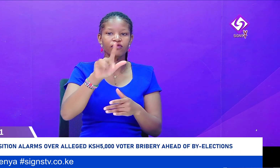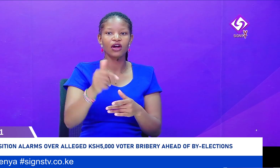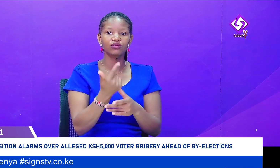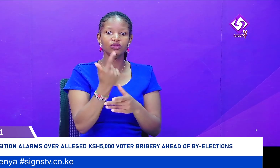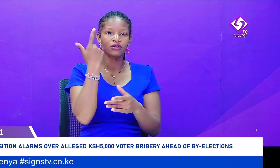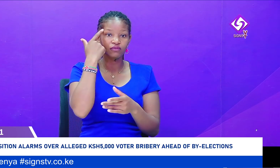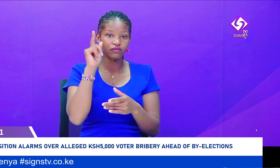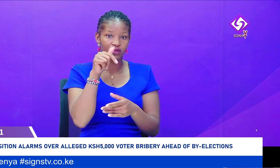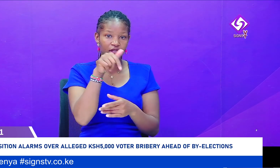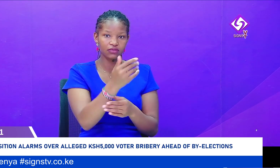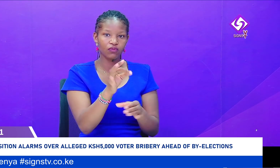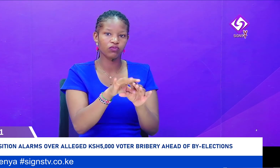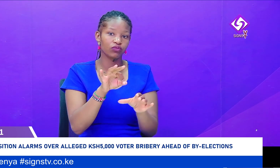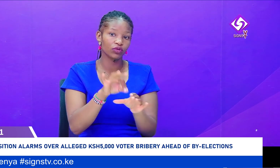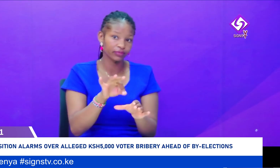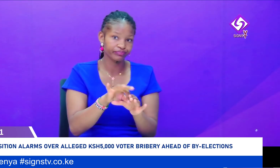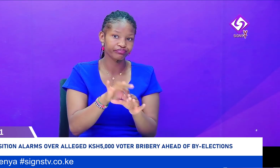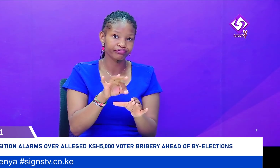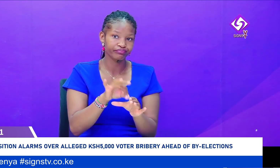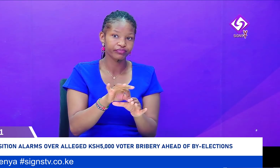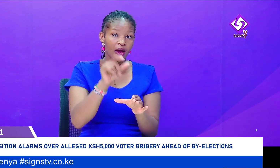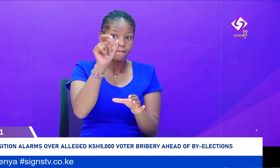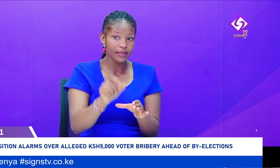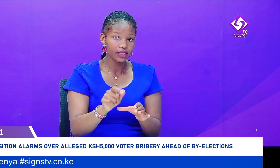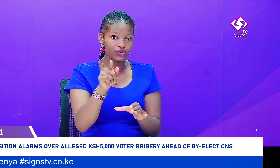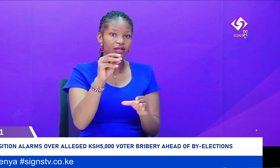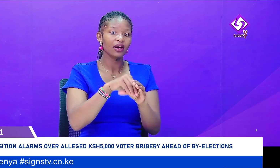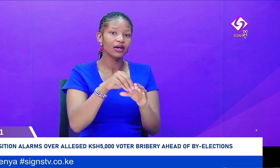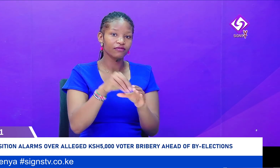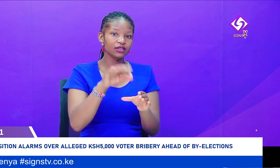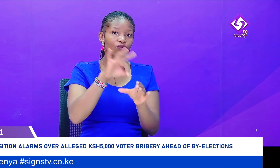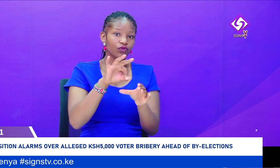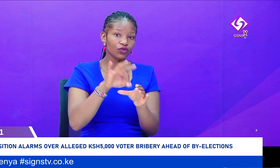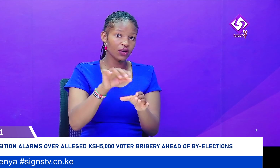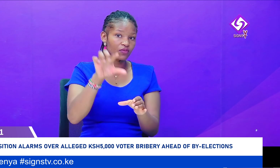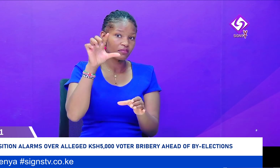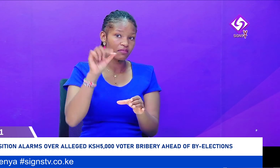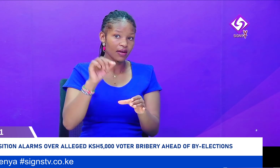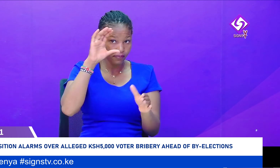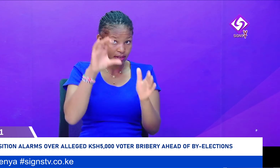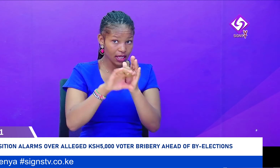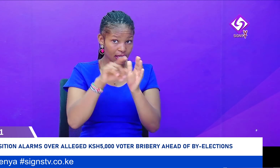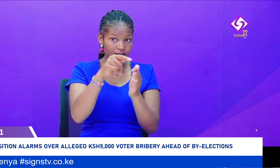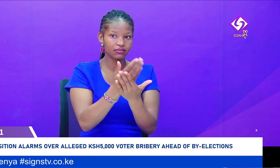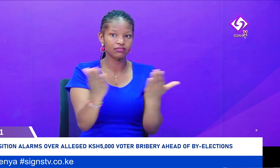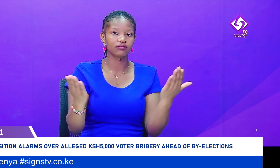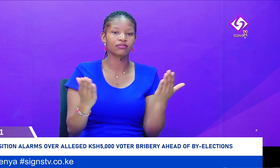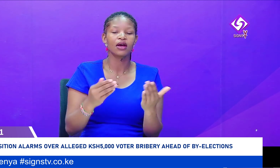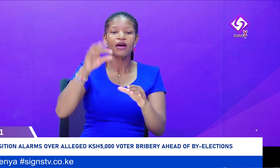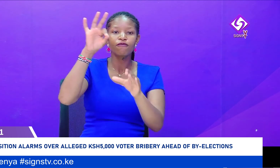5,000 shillings for their votes. The alleged condition involves voters taking photographs